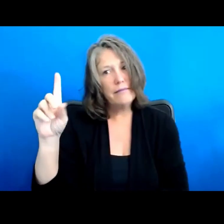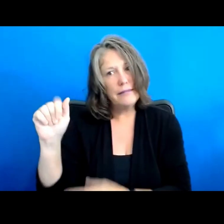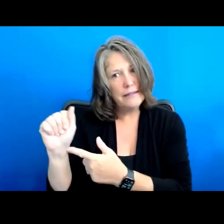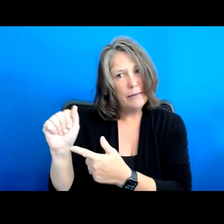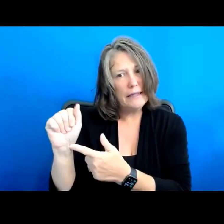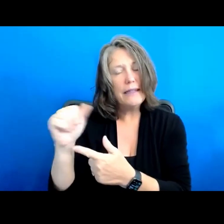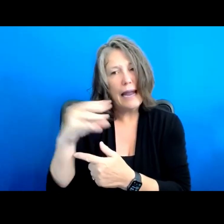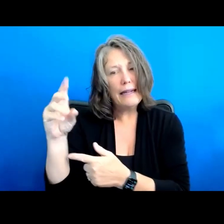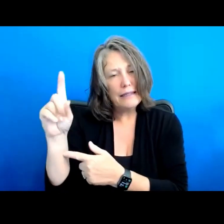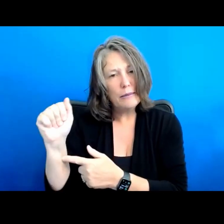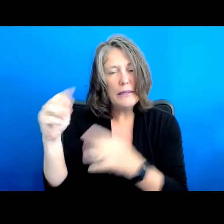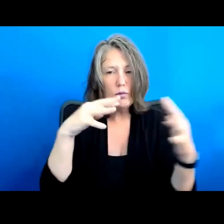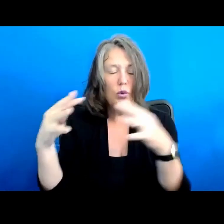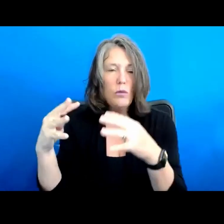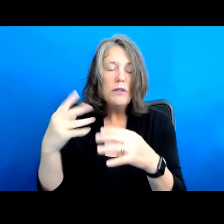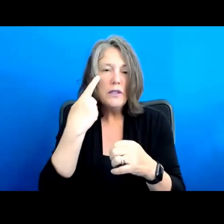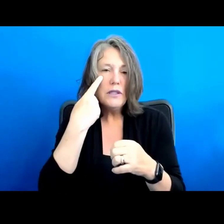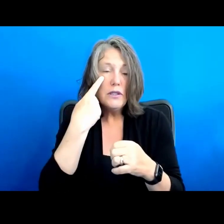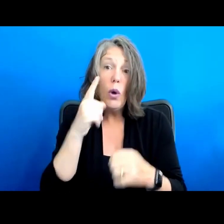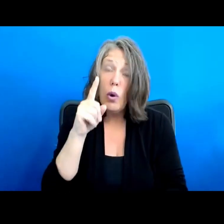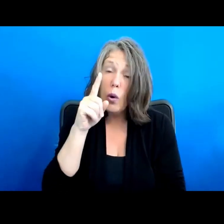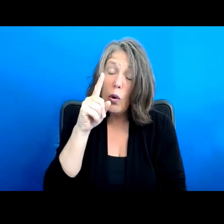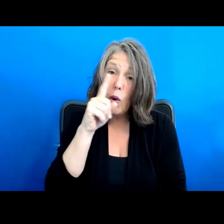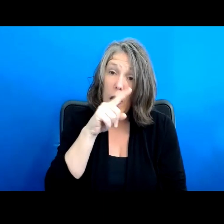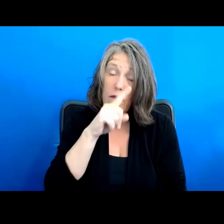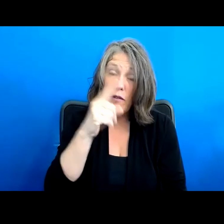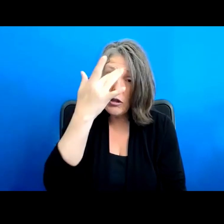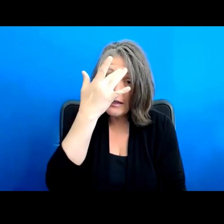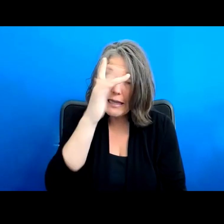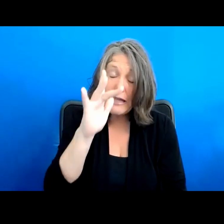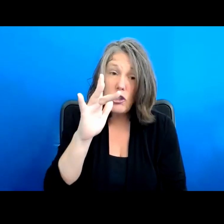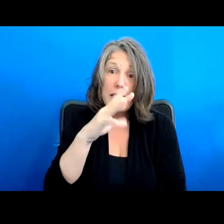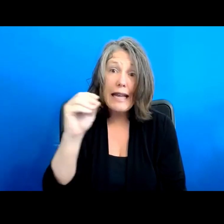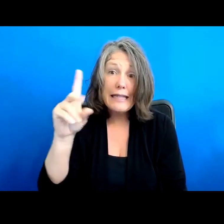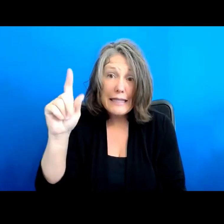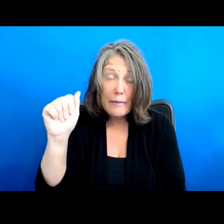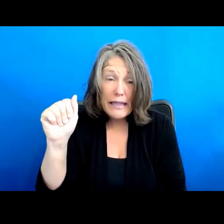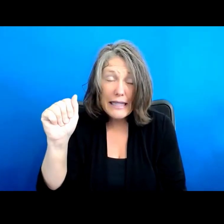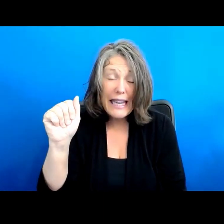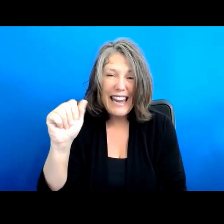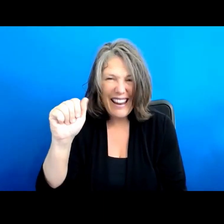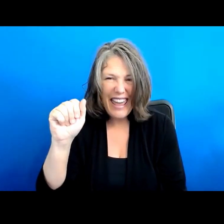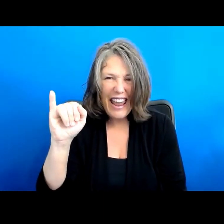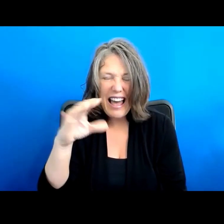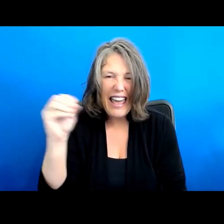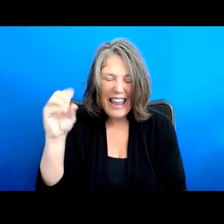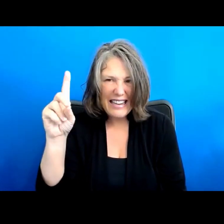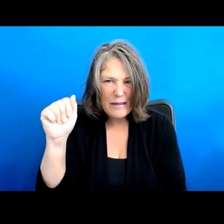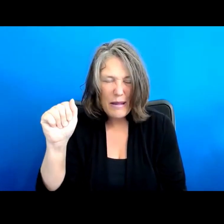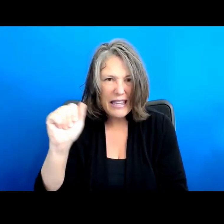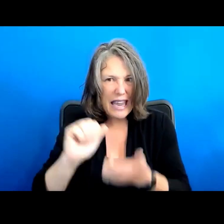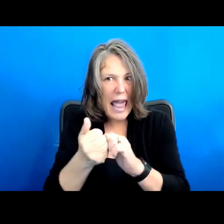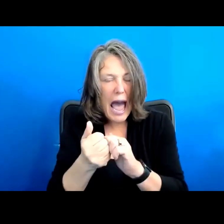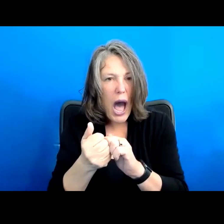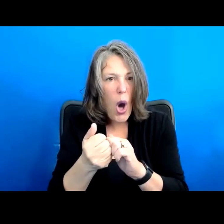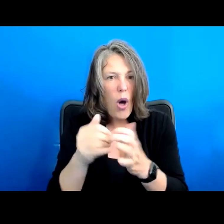For example, artificial intelligence and disability, and how it's going to change the rules